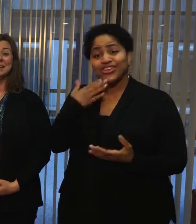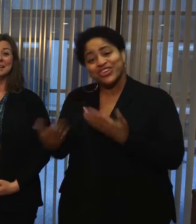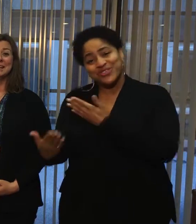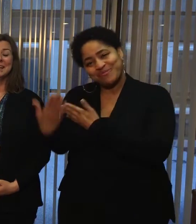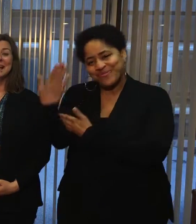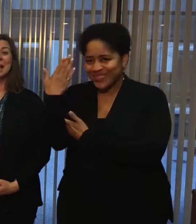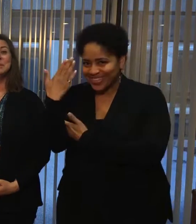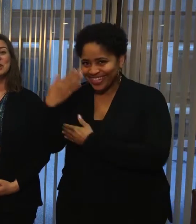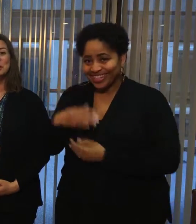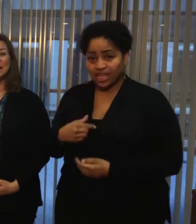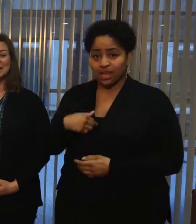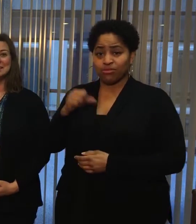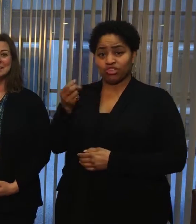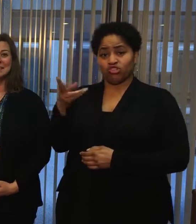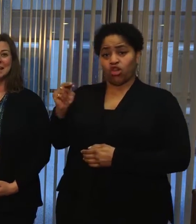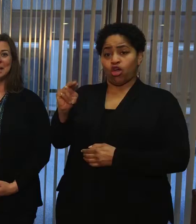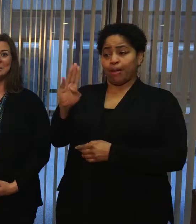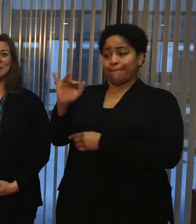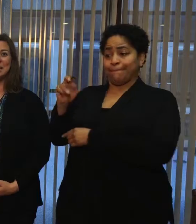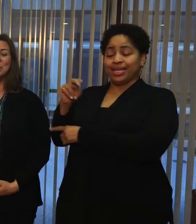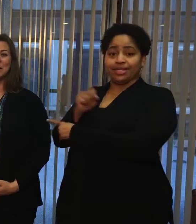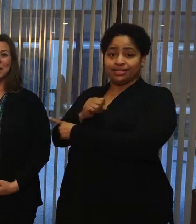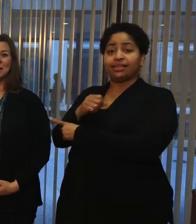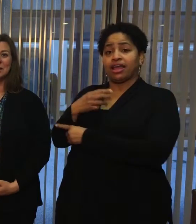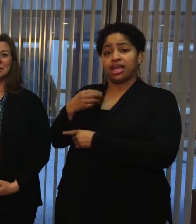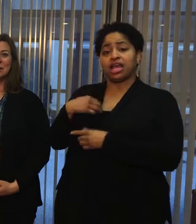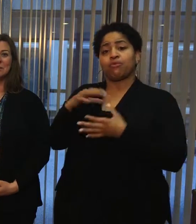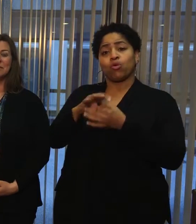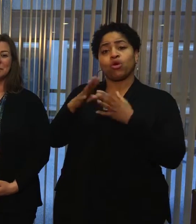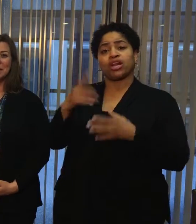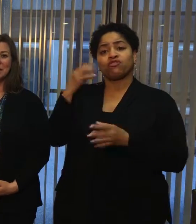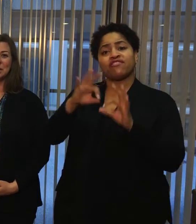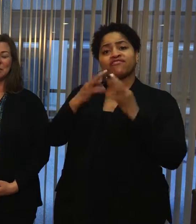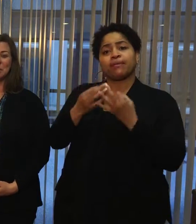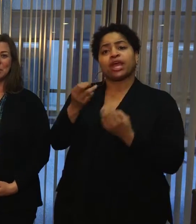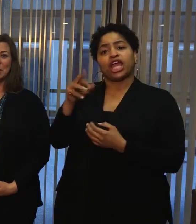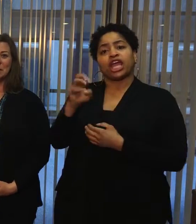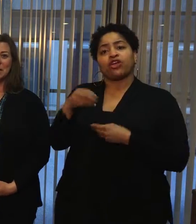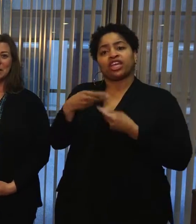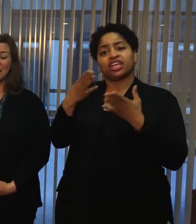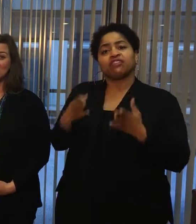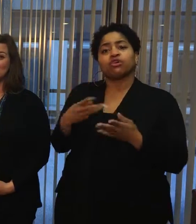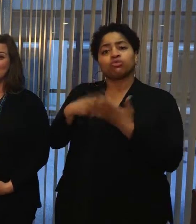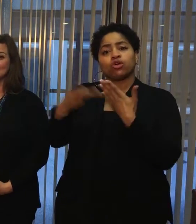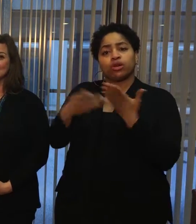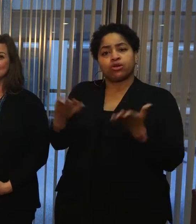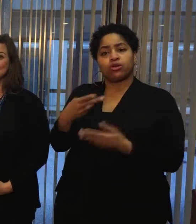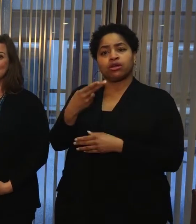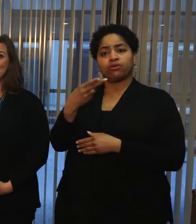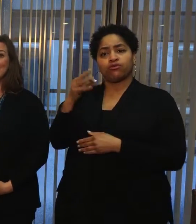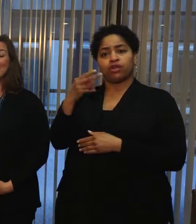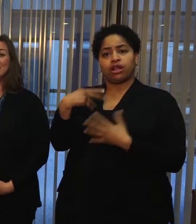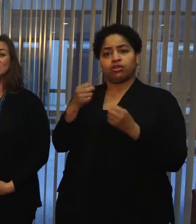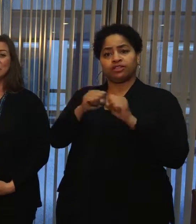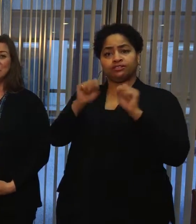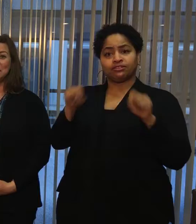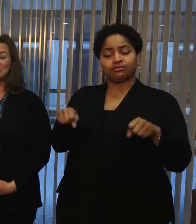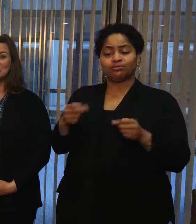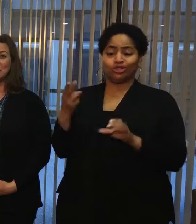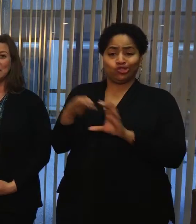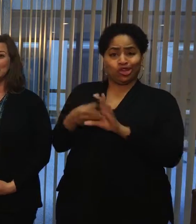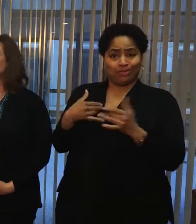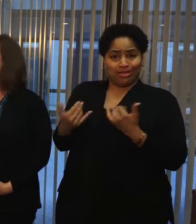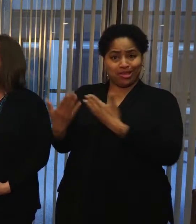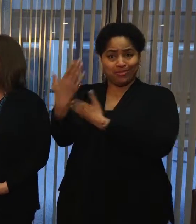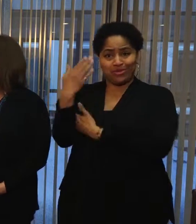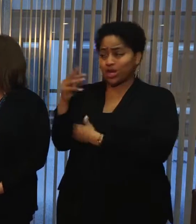Good morning. I'm Shawn Bennis. I am the coordinator of our Family Caregiver Program here at Henry Ford Health System. And joining me